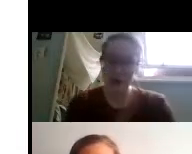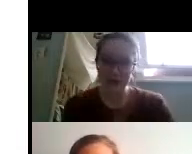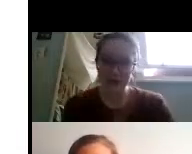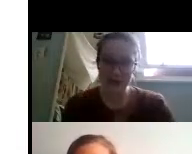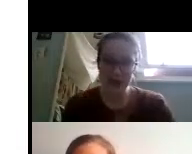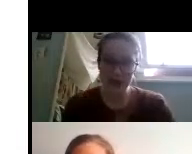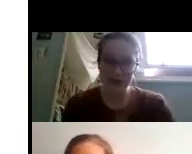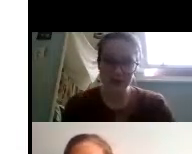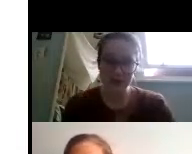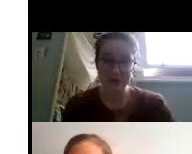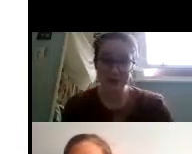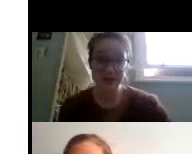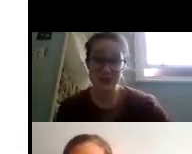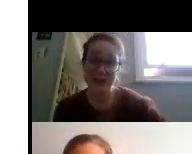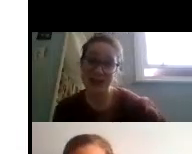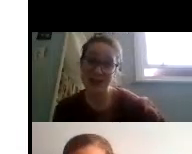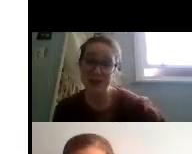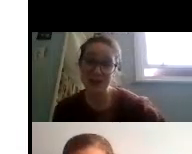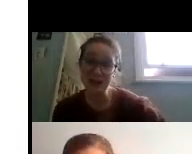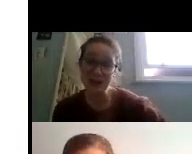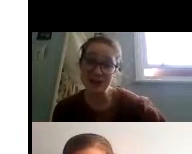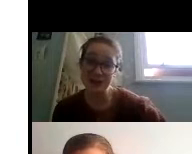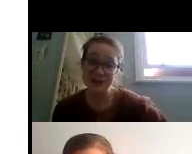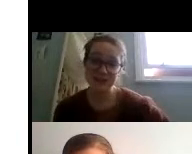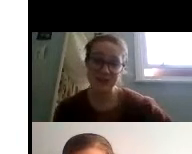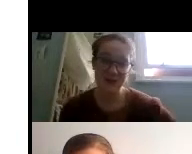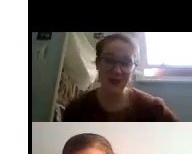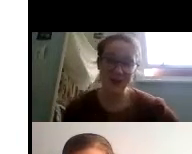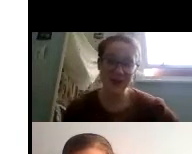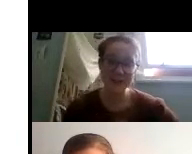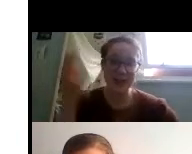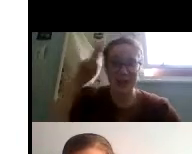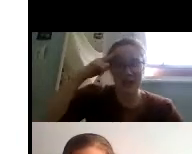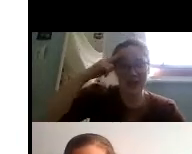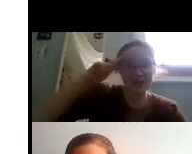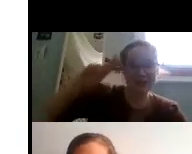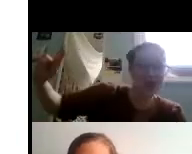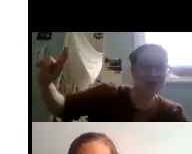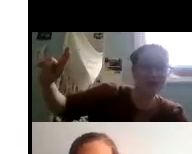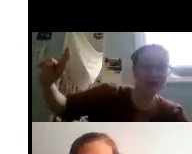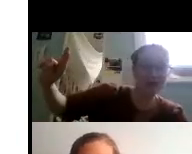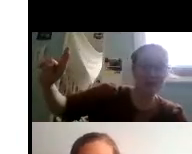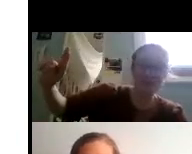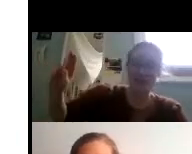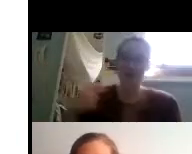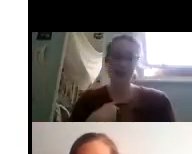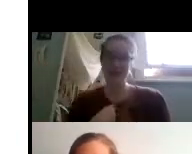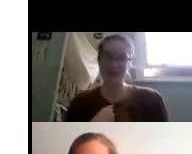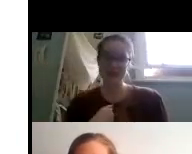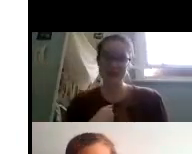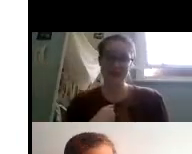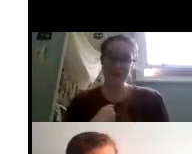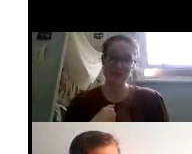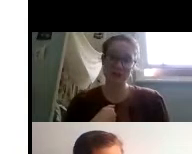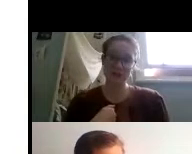we go around and we try and do our name. So I reckon we try and say name